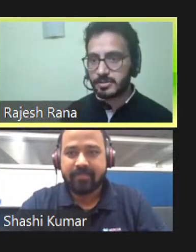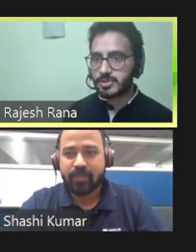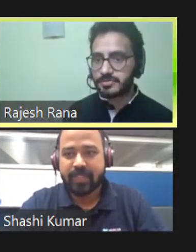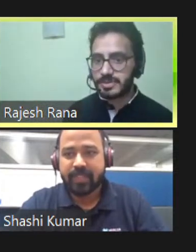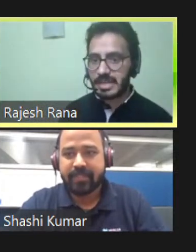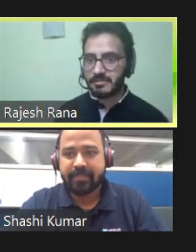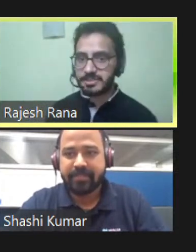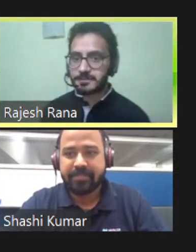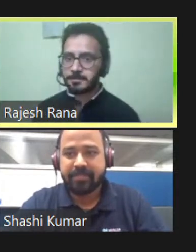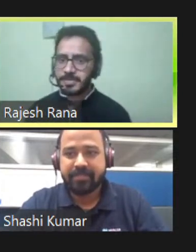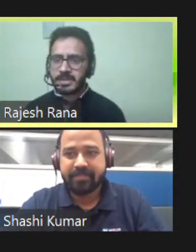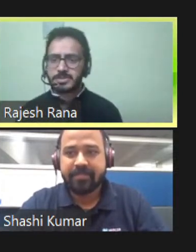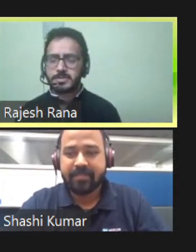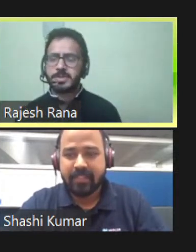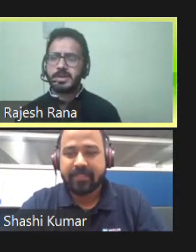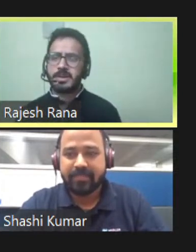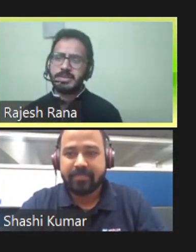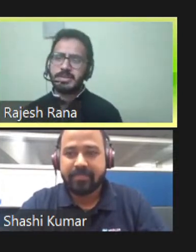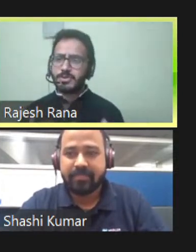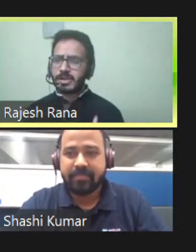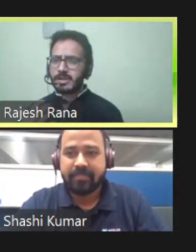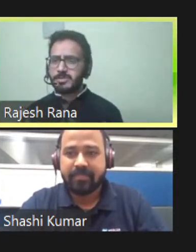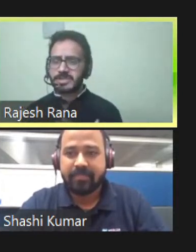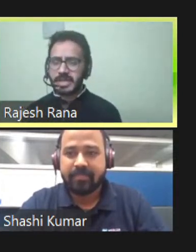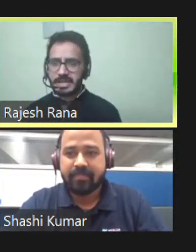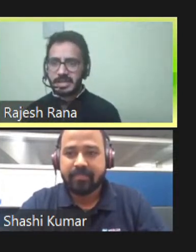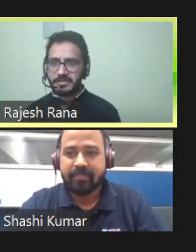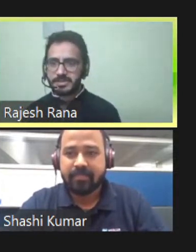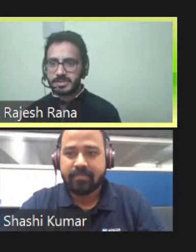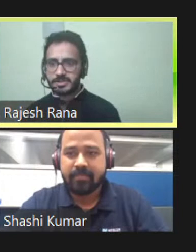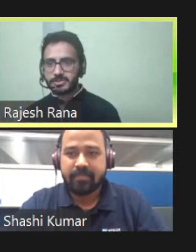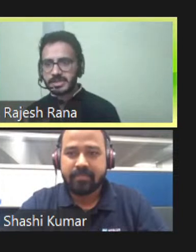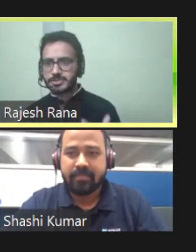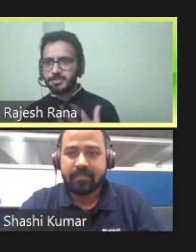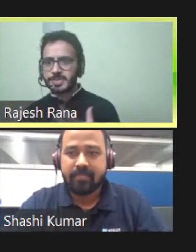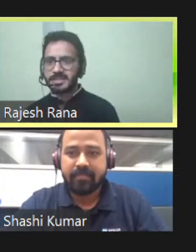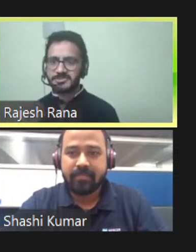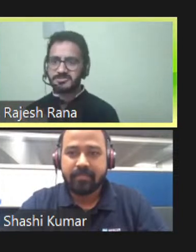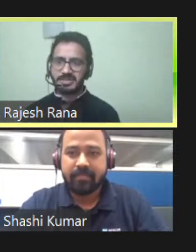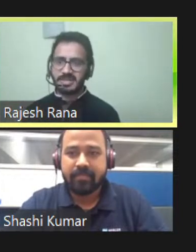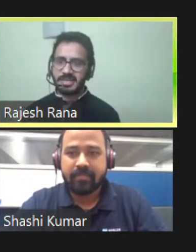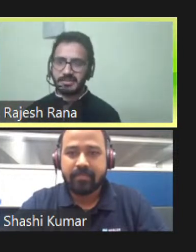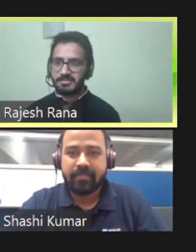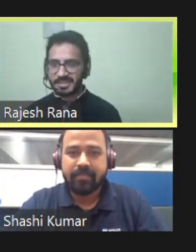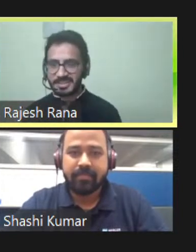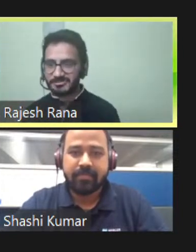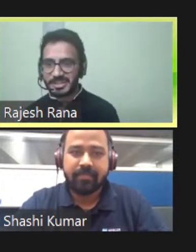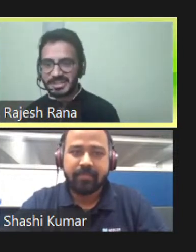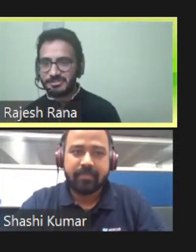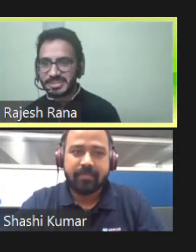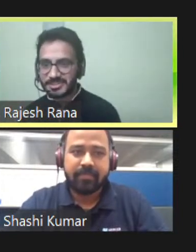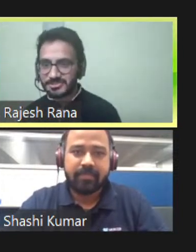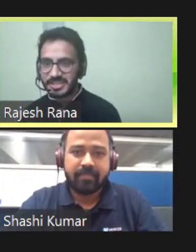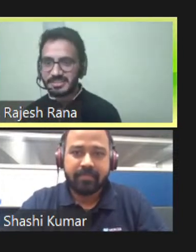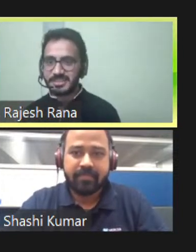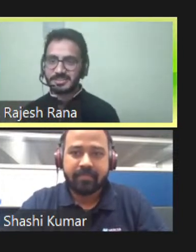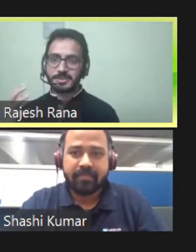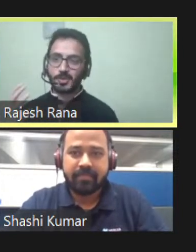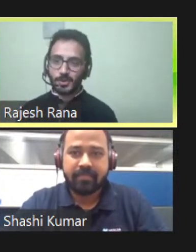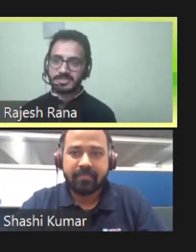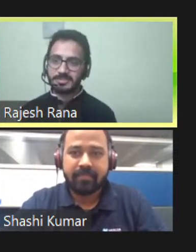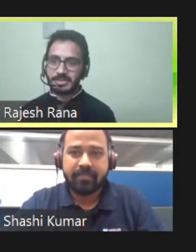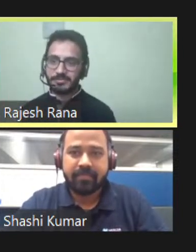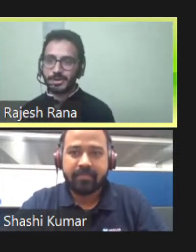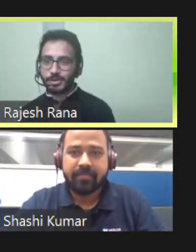in terms of sign language. So when we are talking about sign language, so there should be a history, right? Everything is related with history. There's